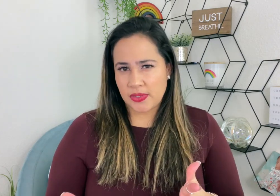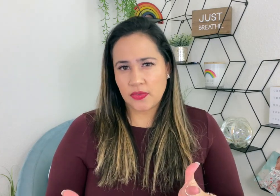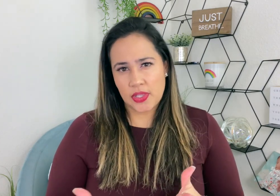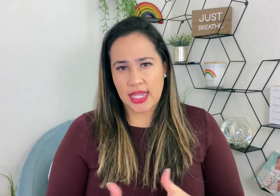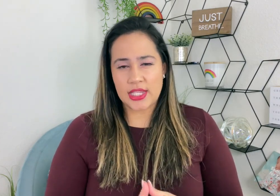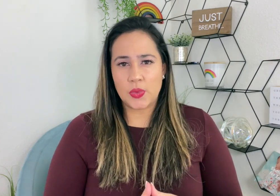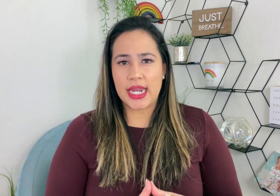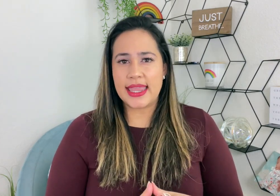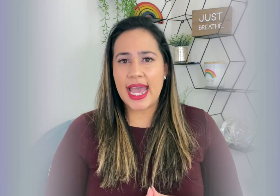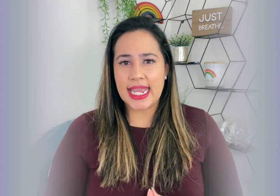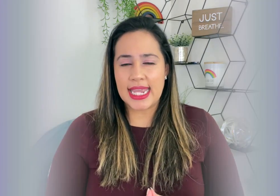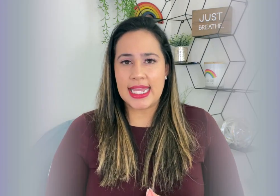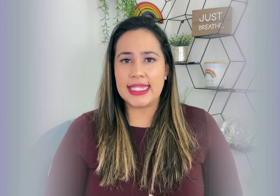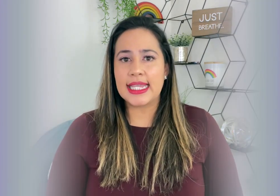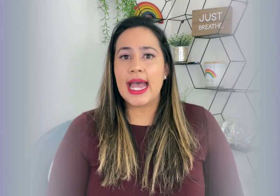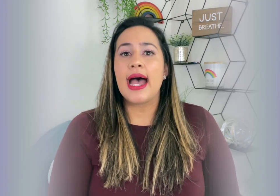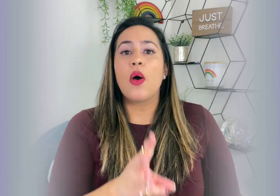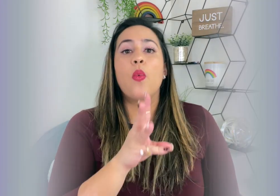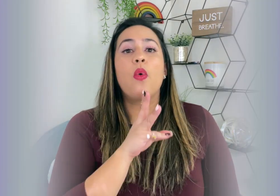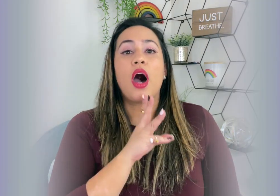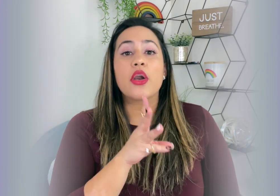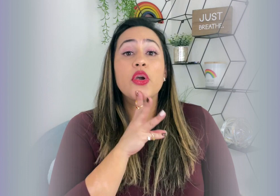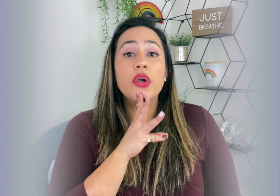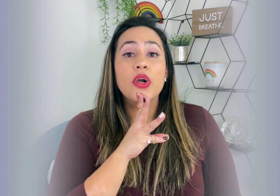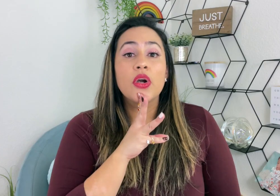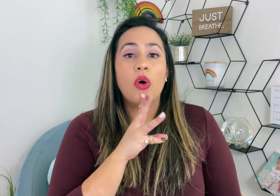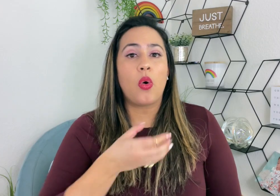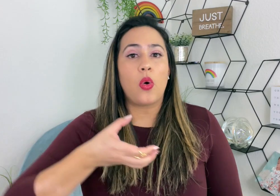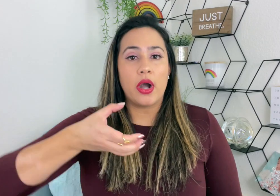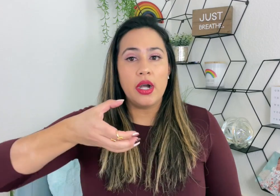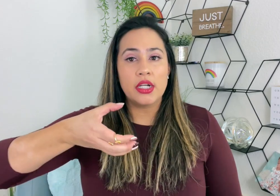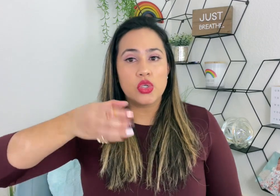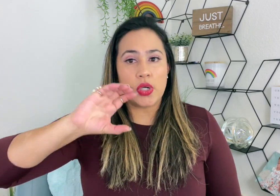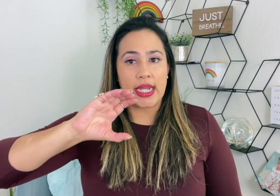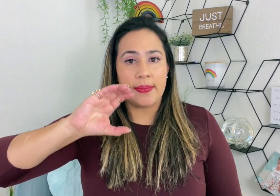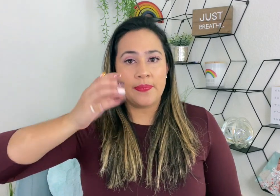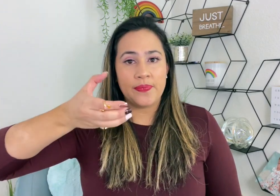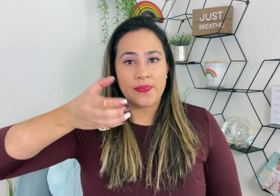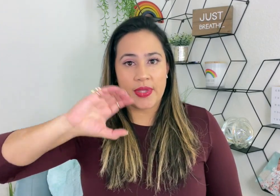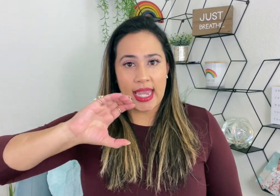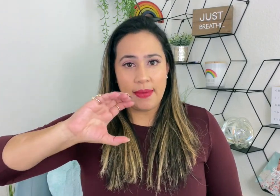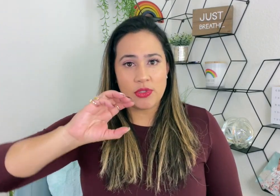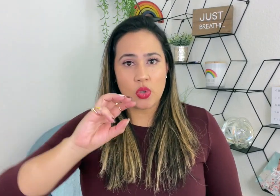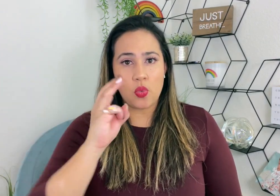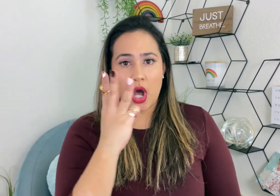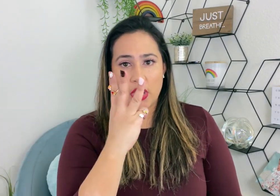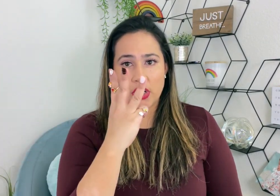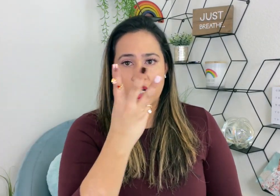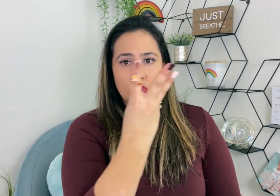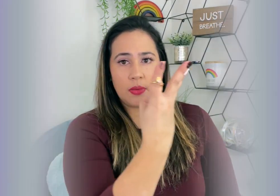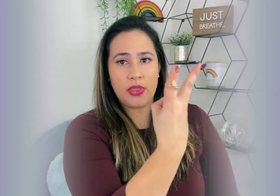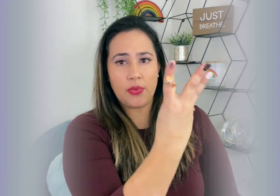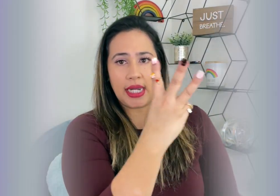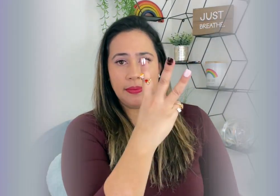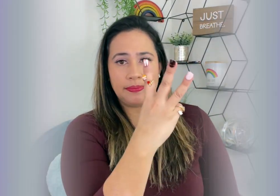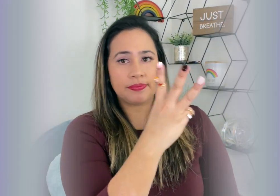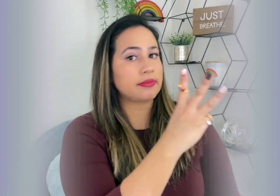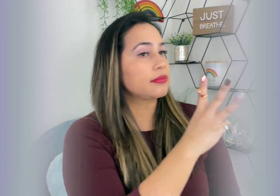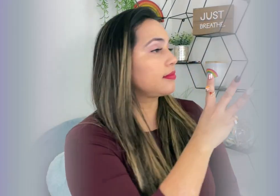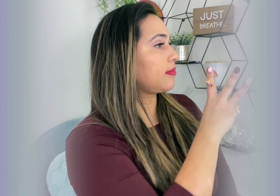for the last one, and that is water or drink. Okay, so water, you're going to do a number 3, and